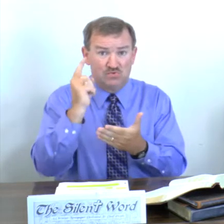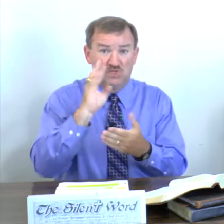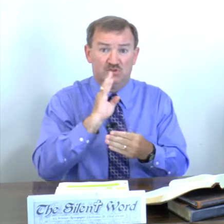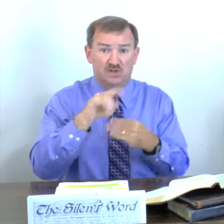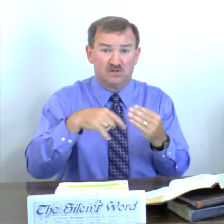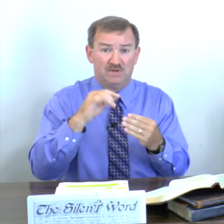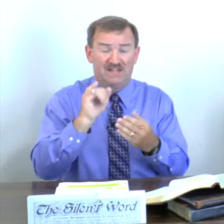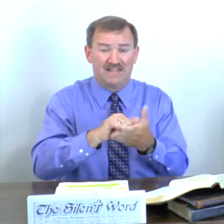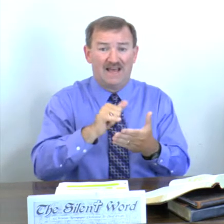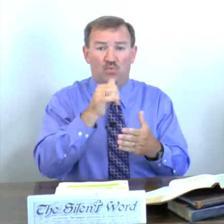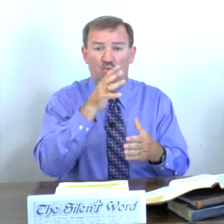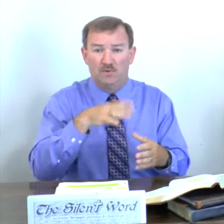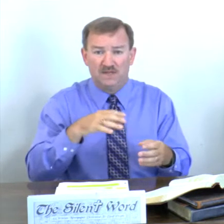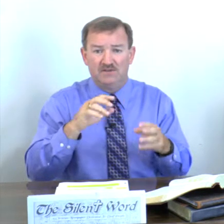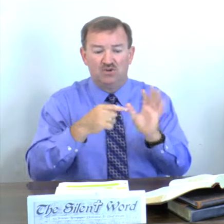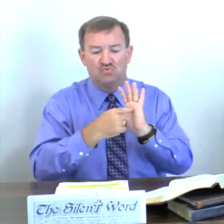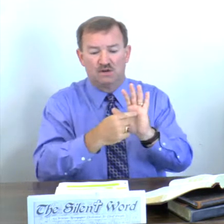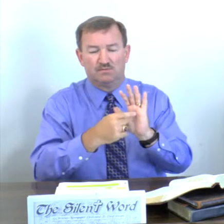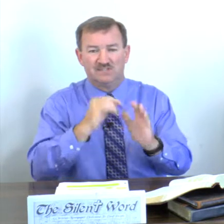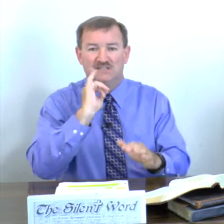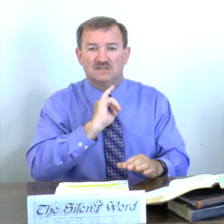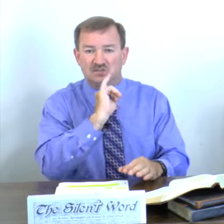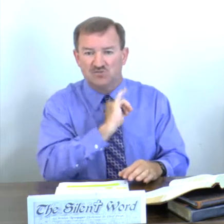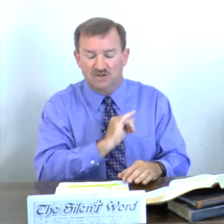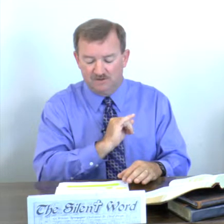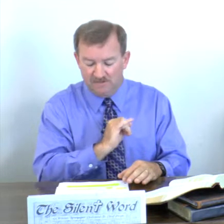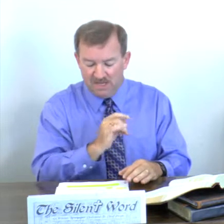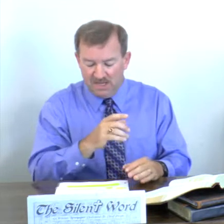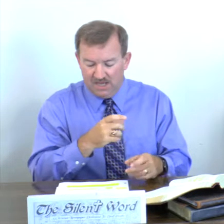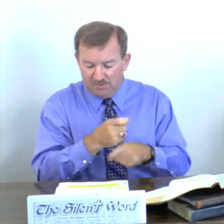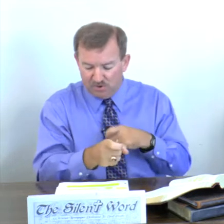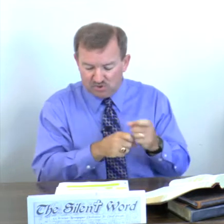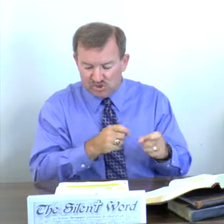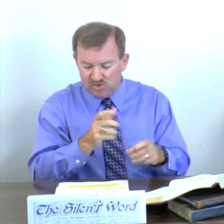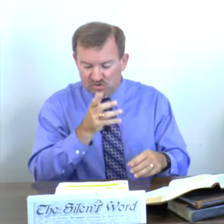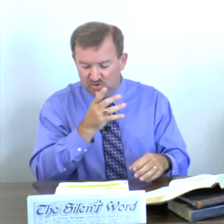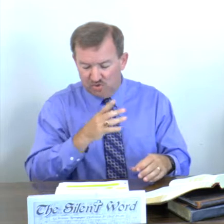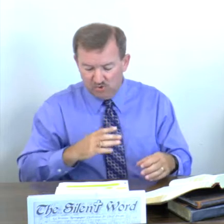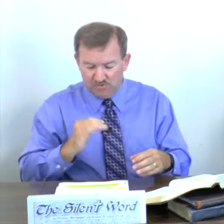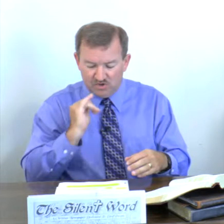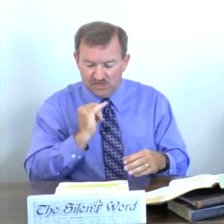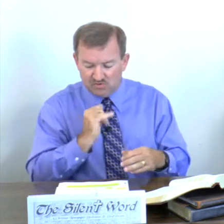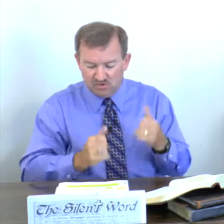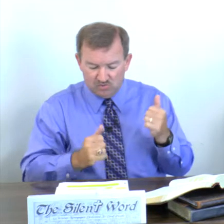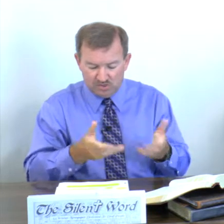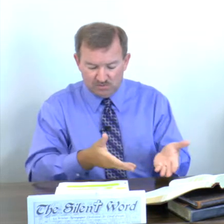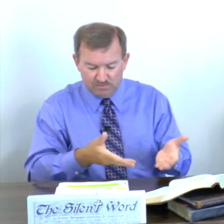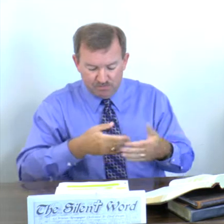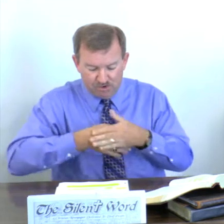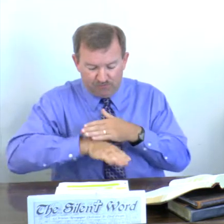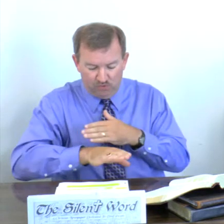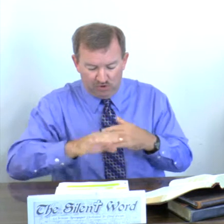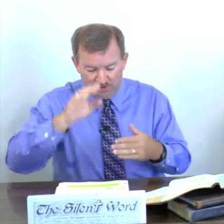week we talked about that woman represents Israel. He persecuted the woman or Israel, which brought forth